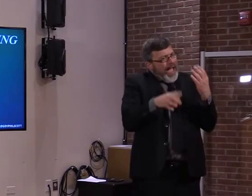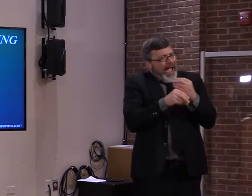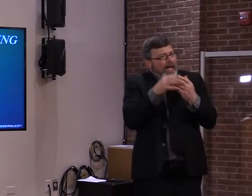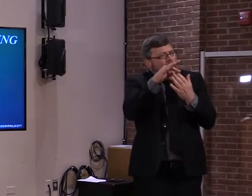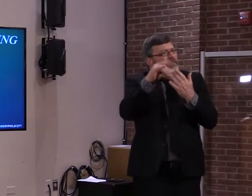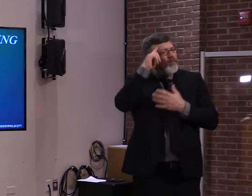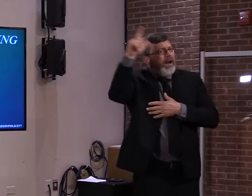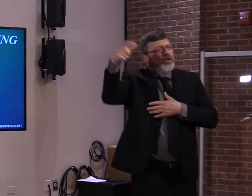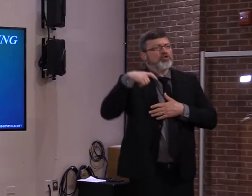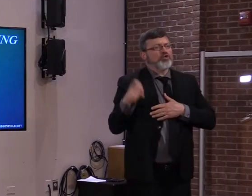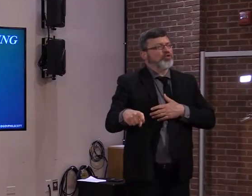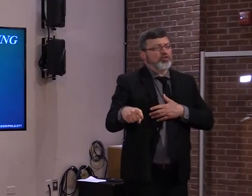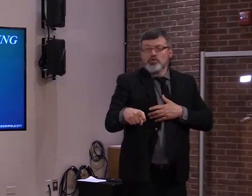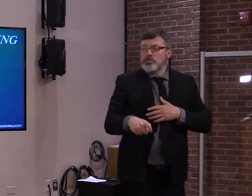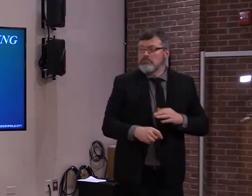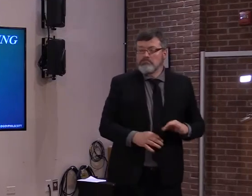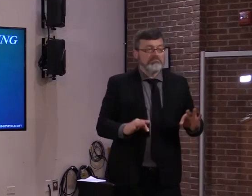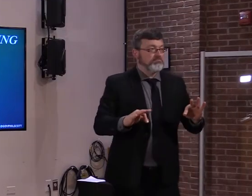Thank you, Mr. Secretary.